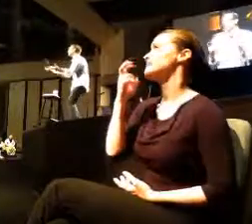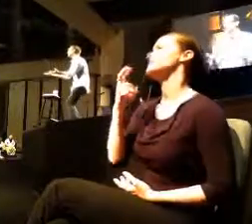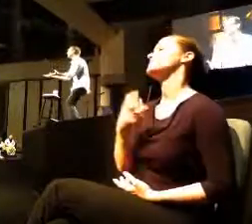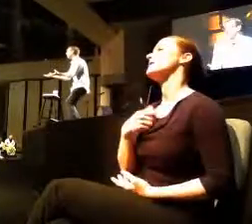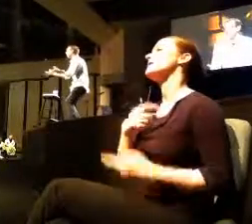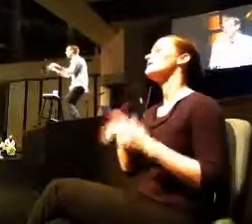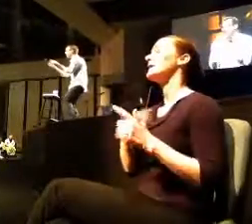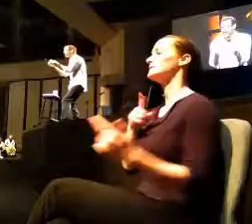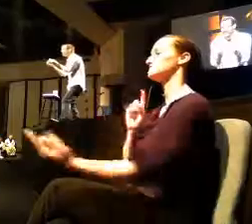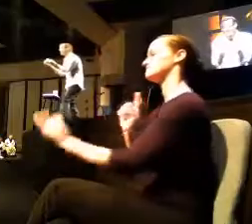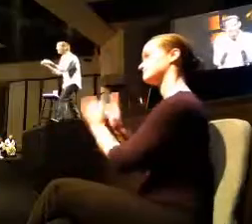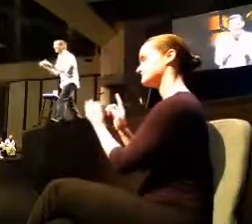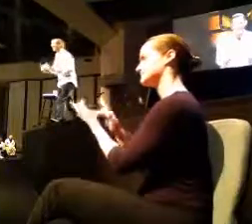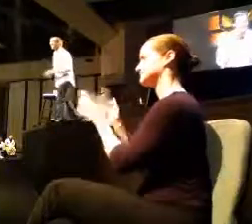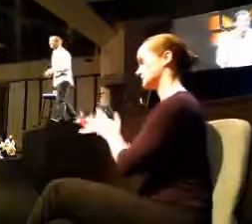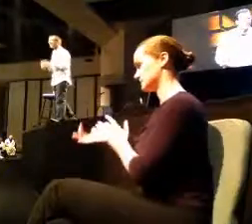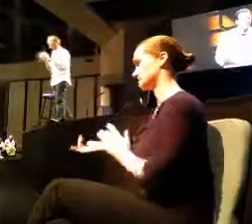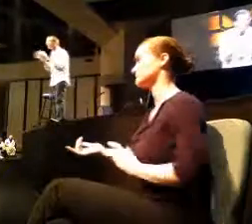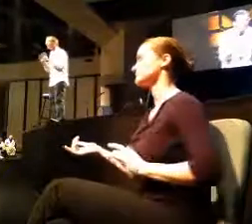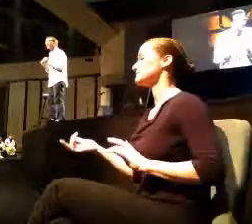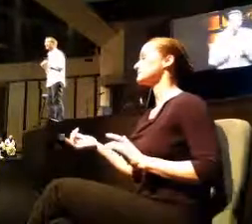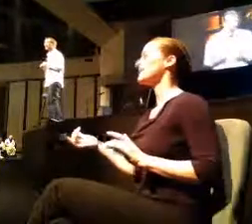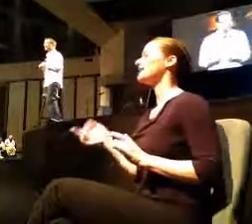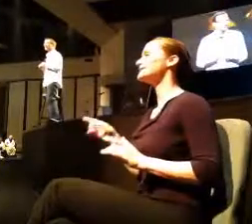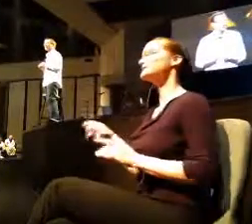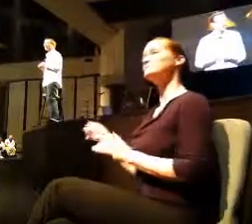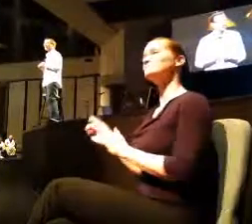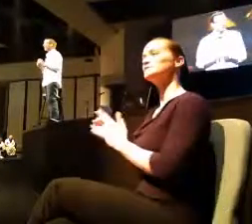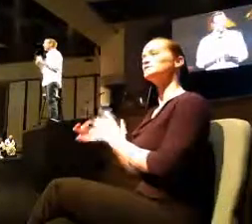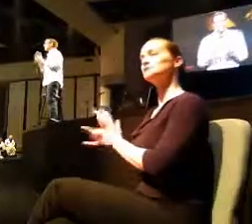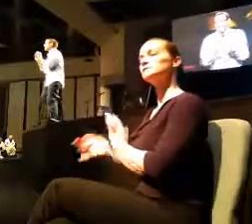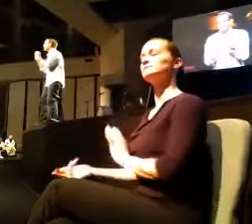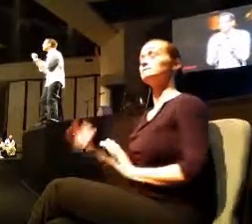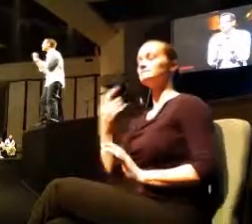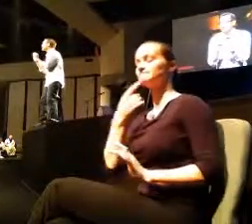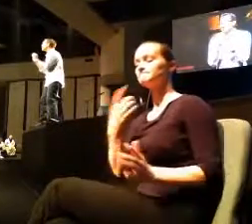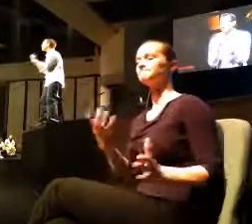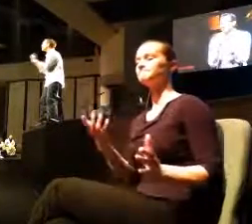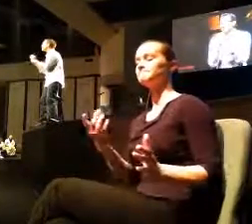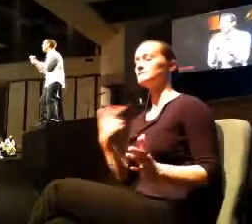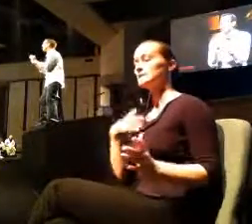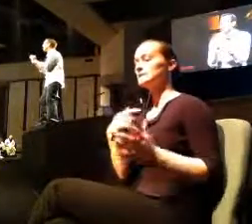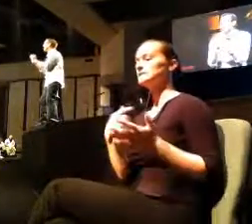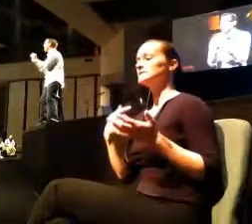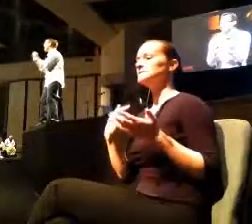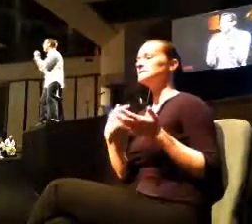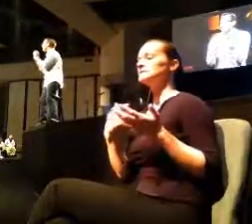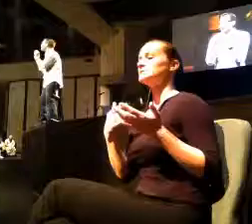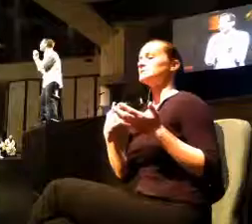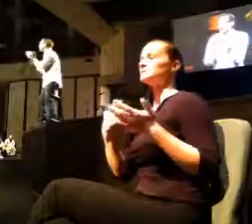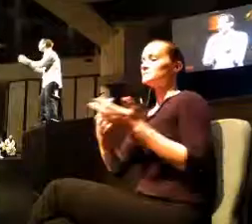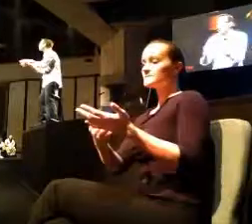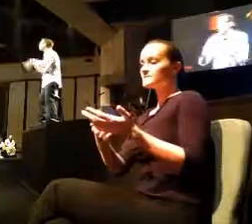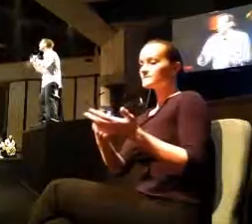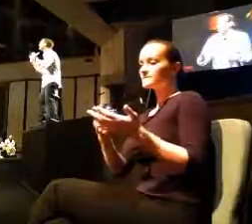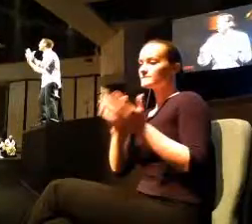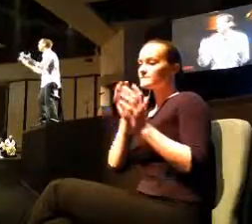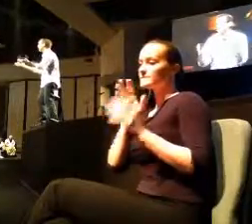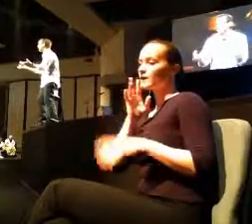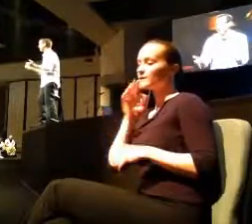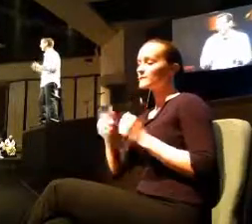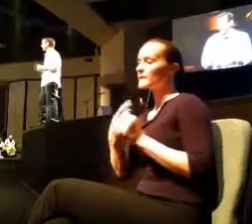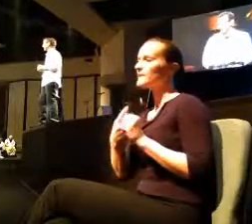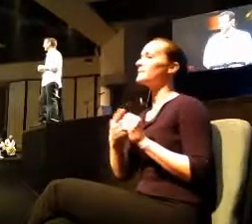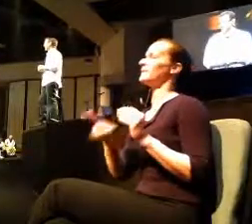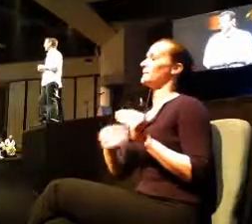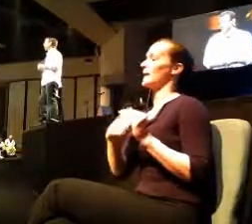lays all of this out. And Jesus engages it. And I love the way Jesus engages it. He begins to talk to him about the power of belief in